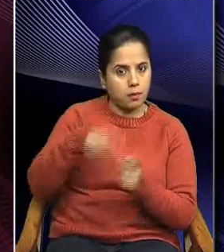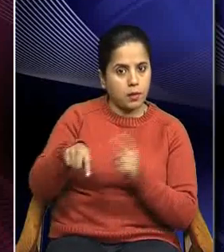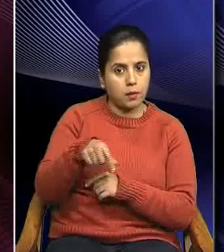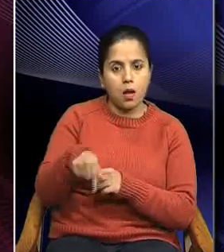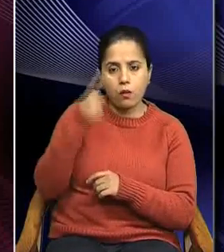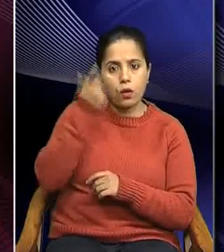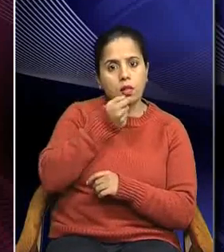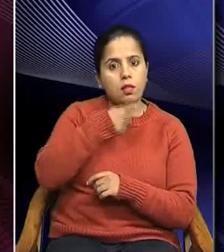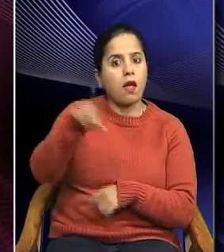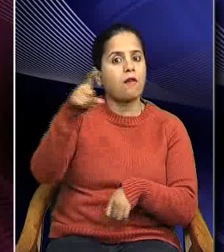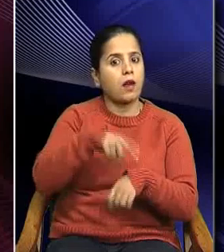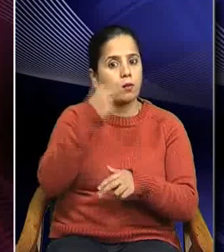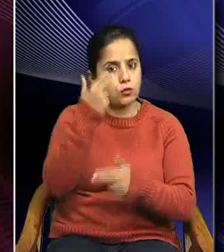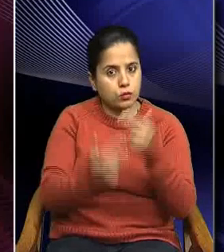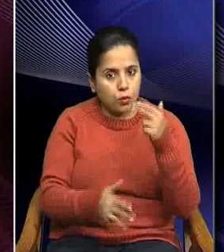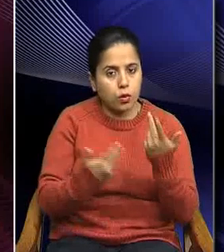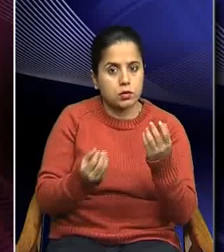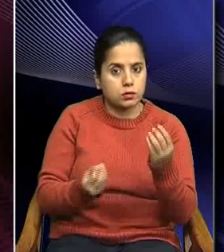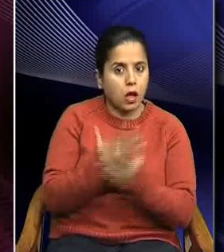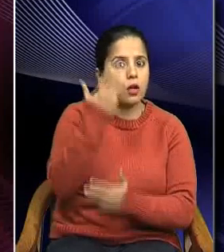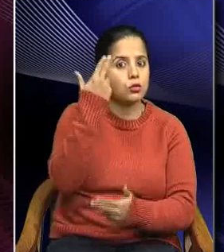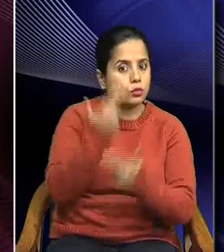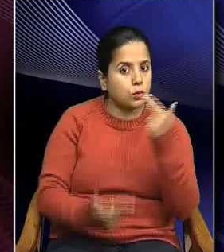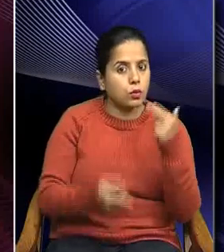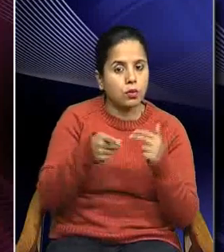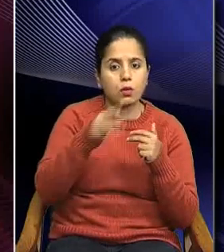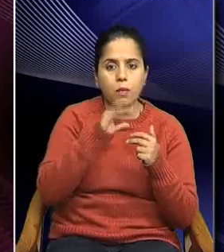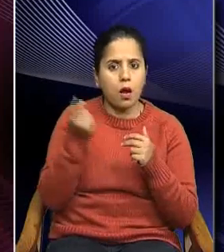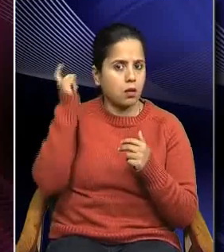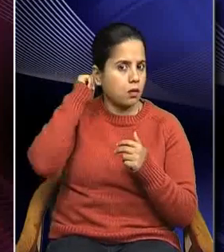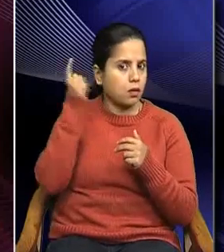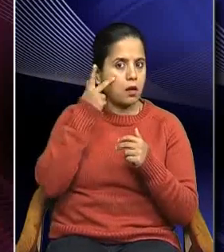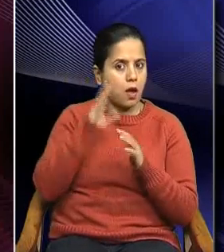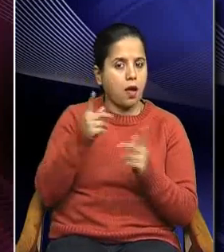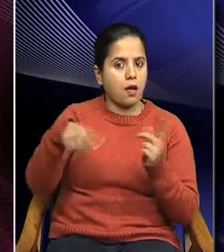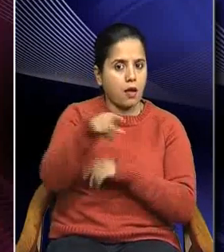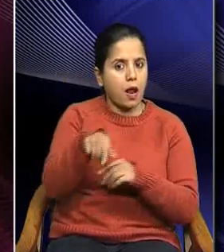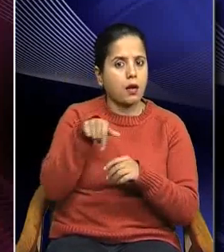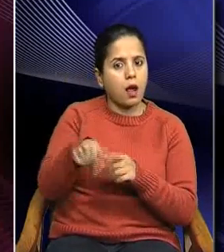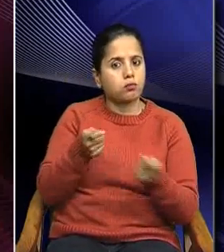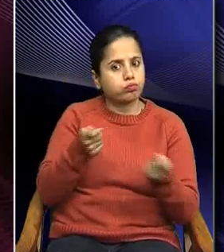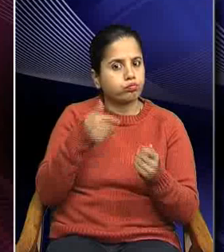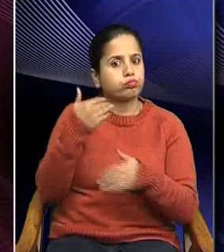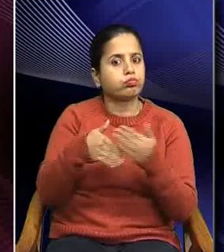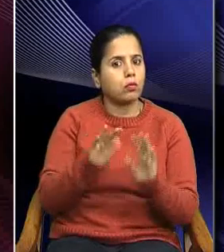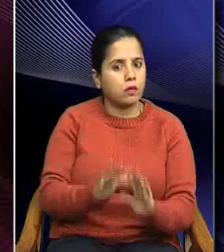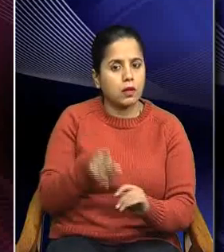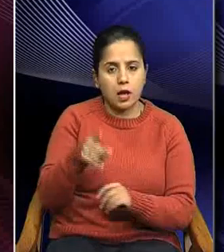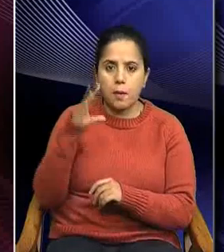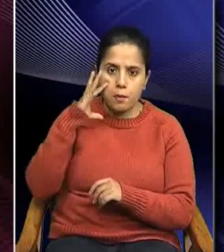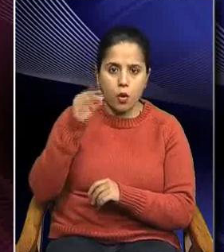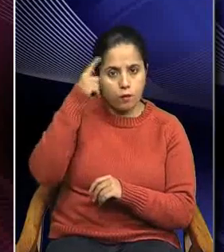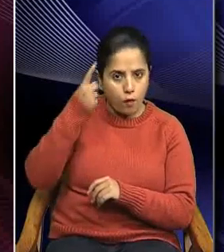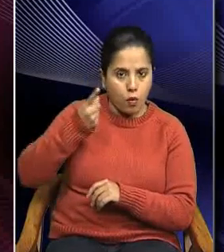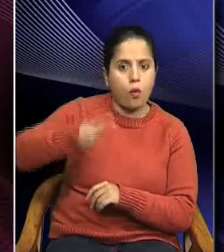eternal stories, as origin stories, actually are deliberately established or maintained. So, it is important for